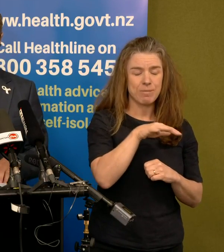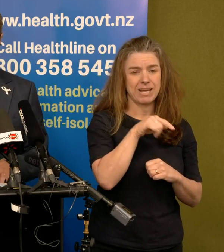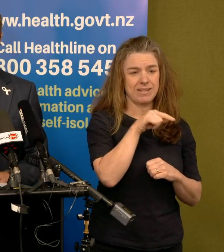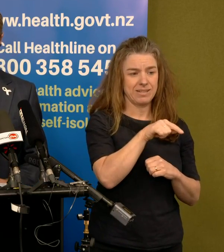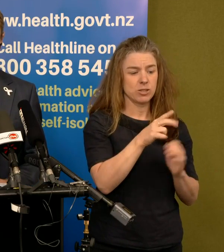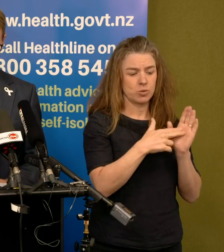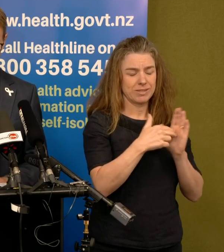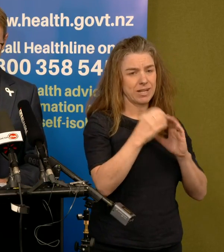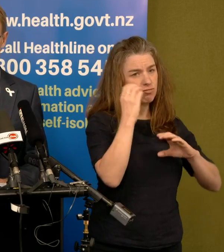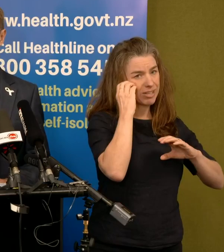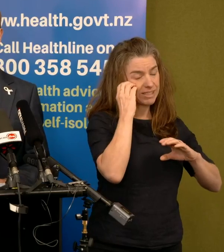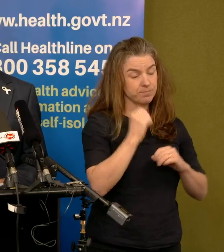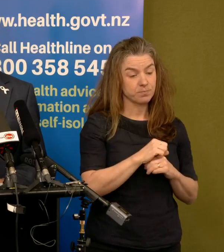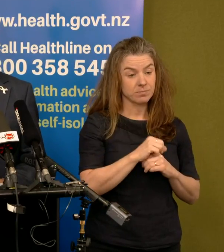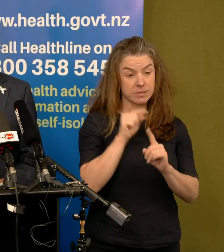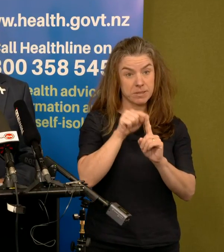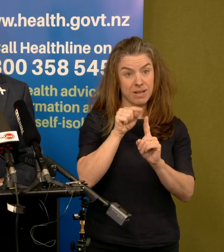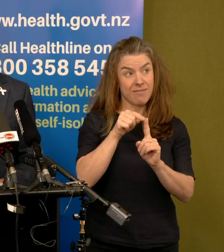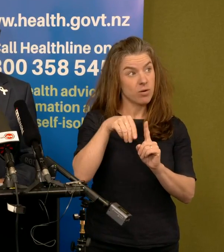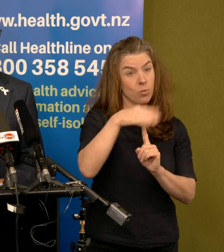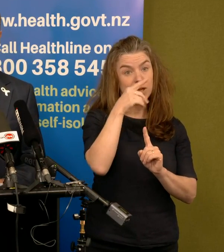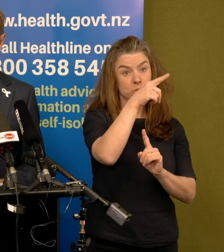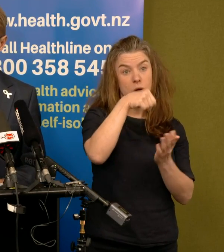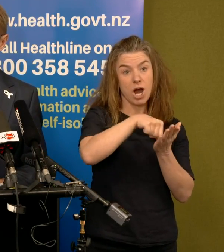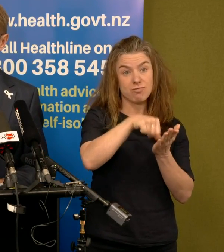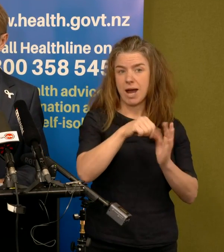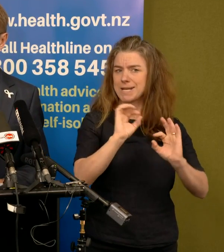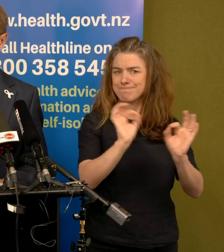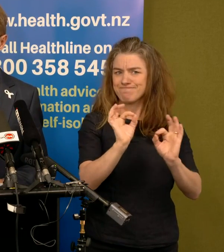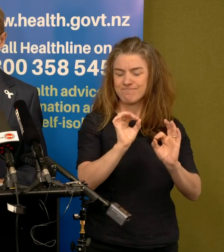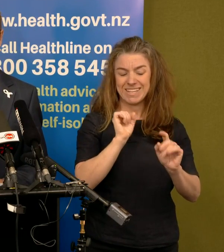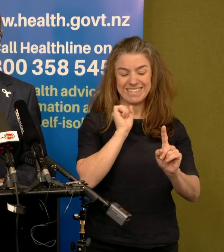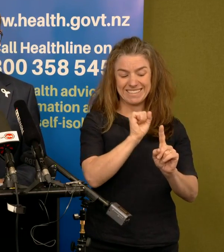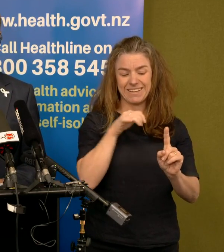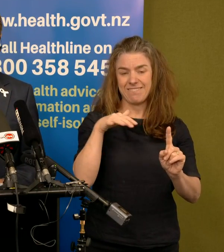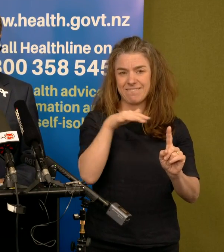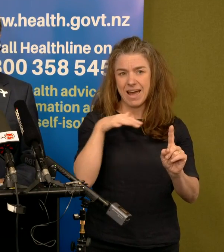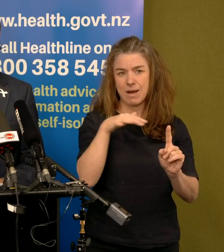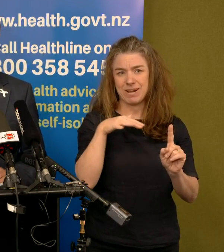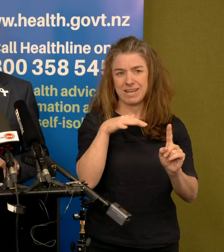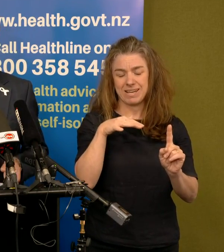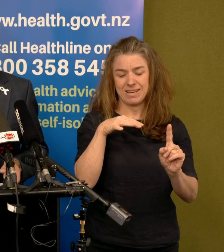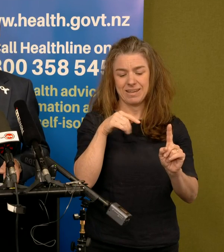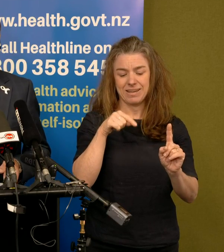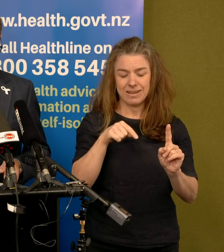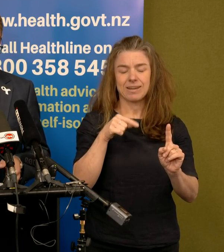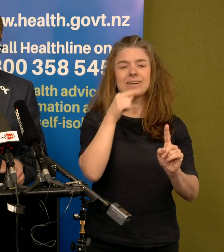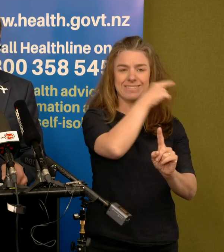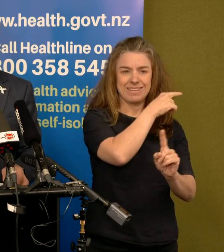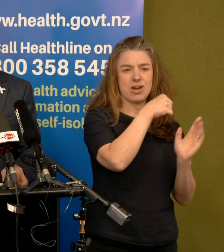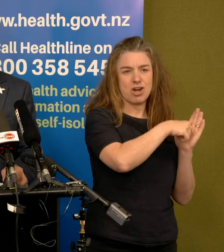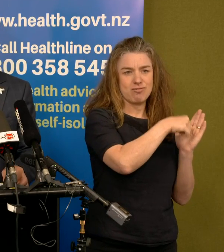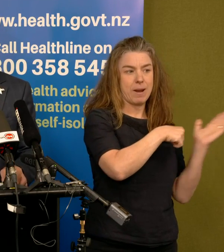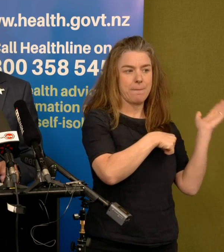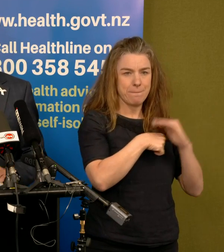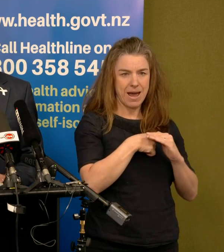recently returned to this country after visiting Iran. The case did not travel to Iran. The results of the